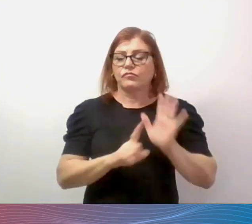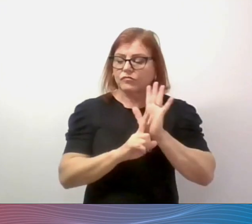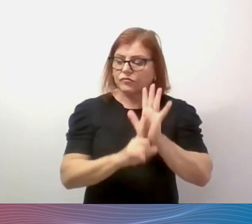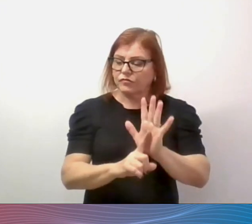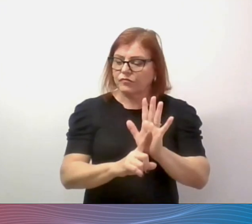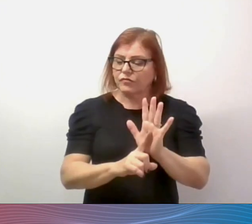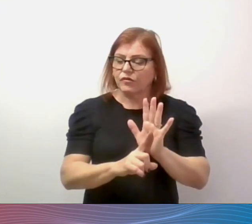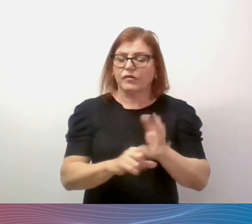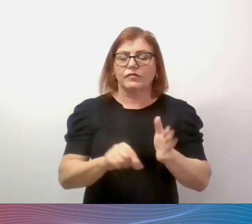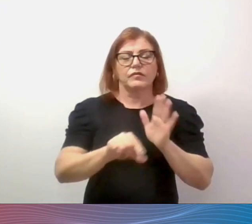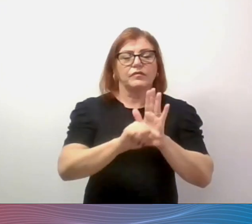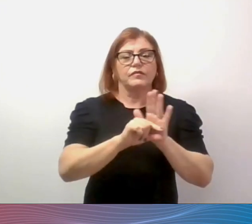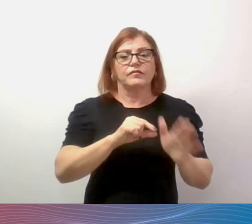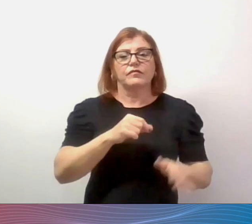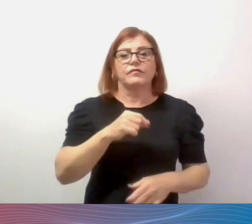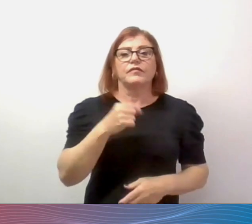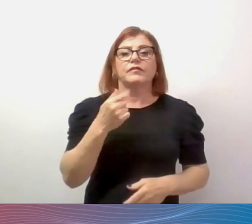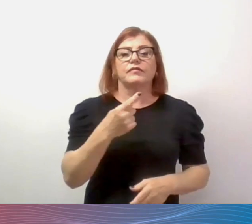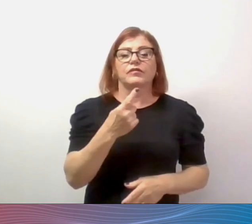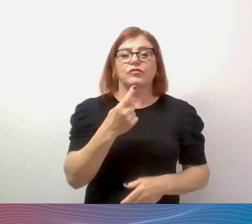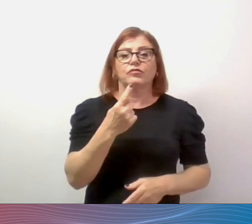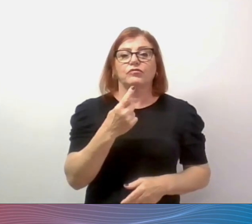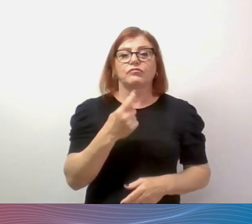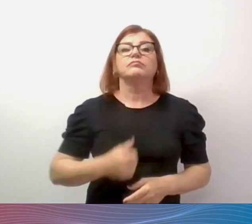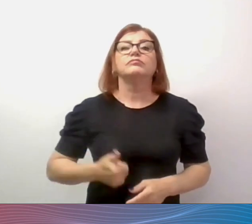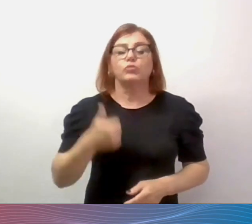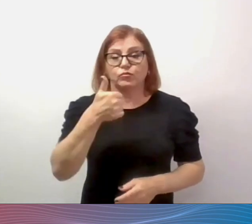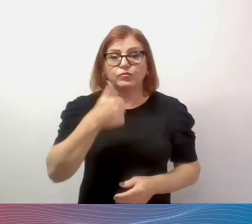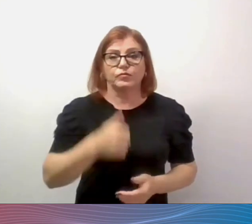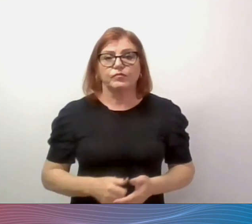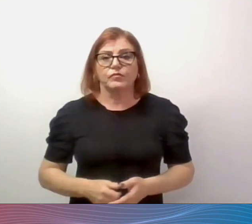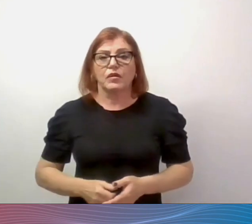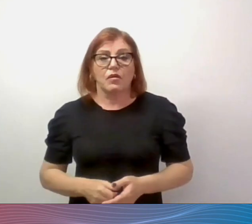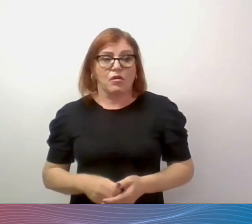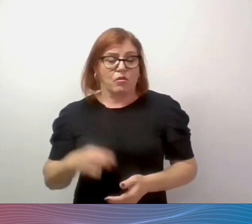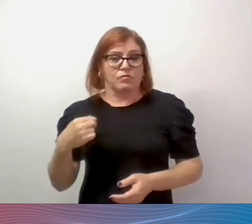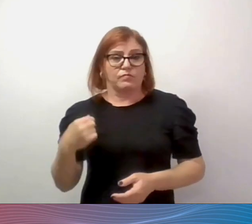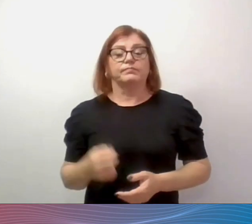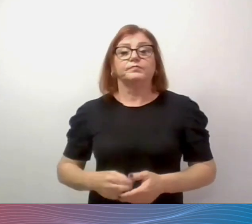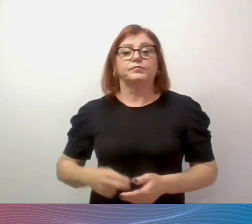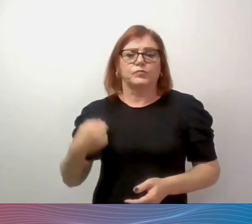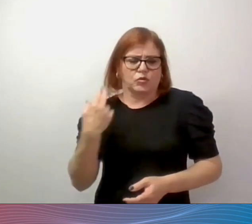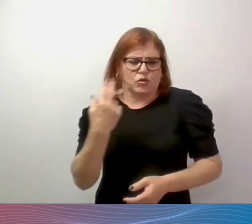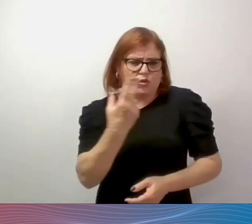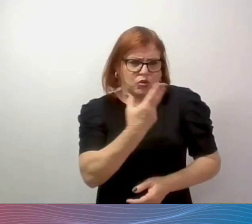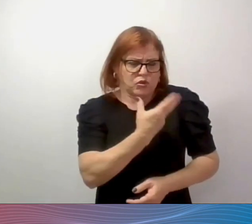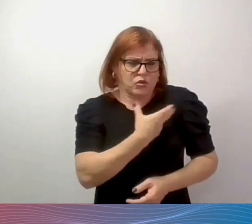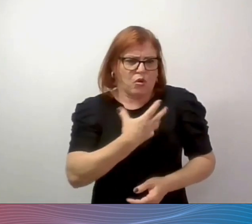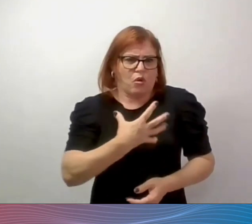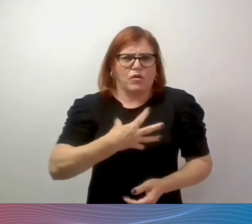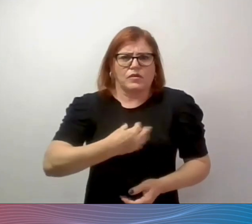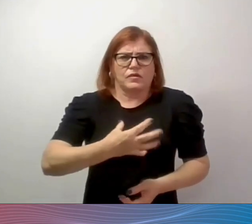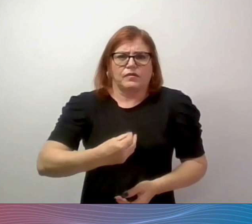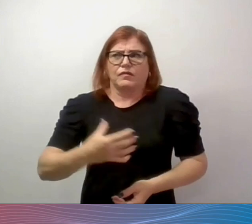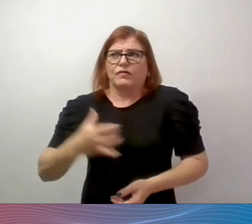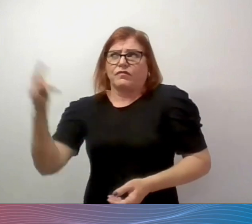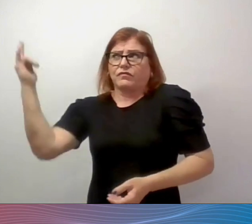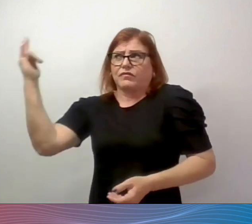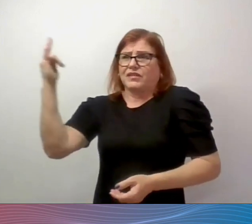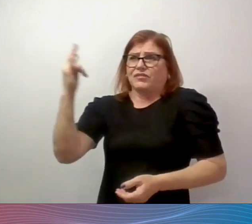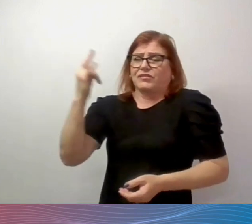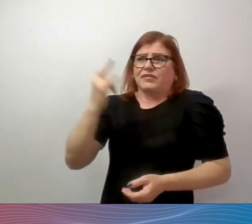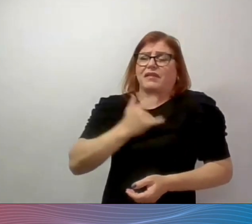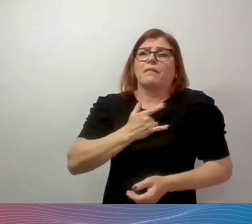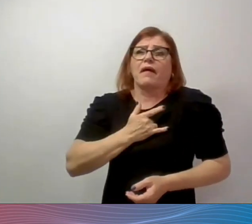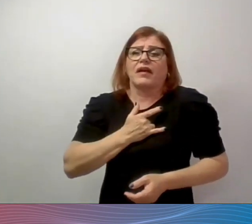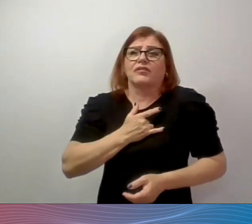versículo 1, sede, pois, imitadores de Deus como filhos amados. Chapter 5, verse 1 says, therefore, be